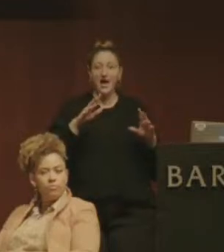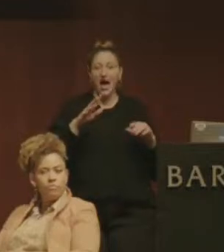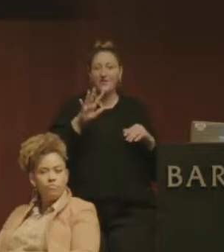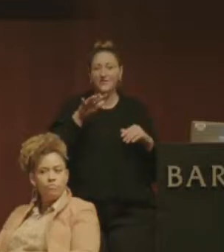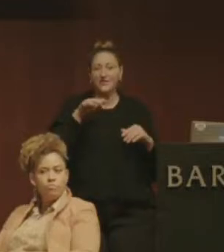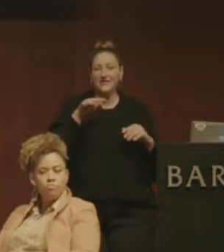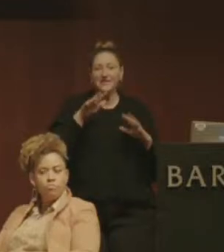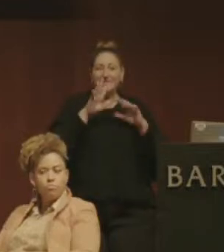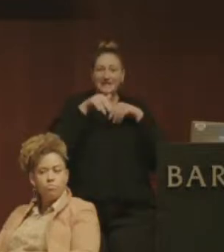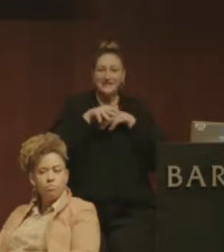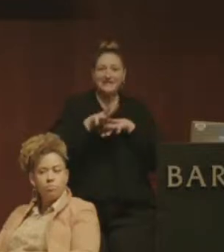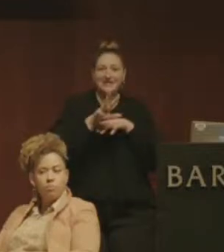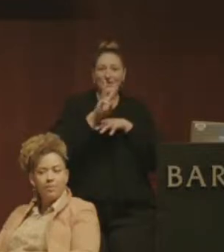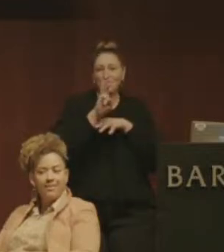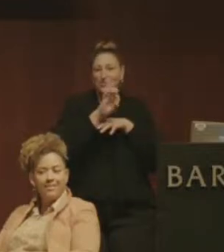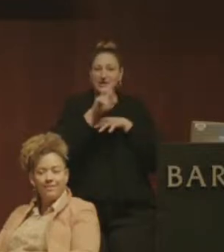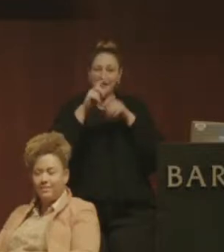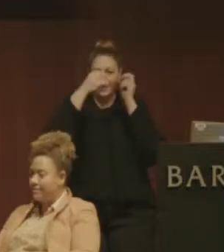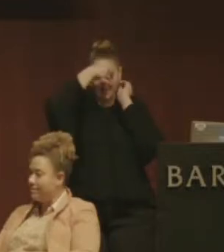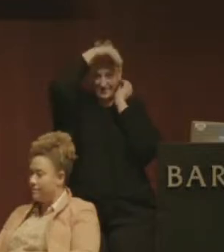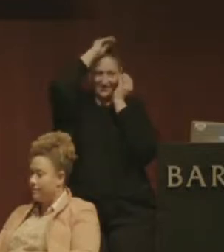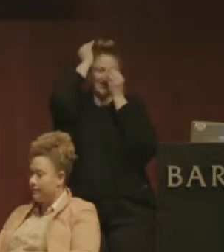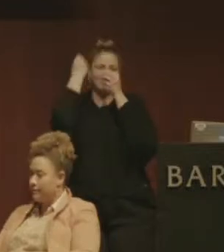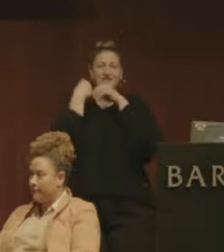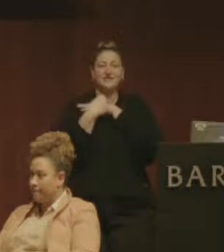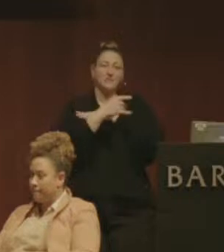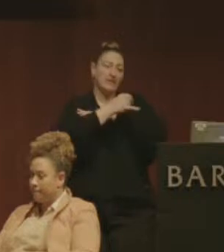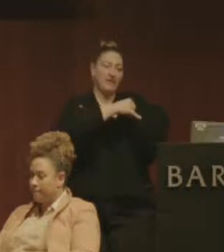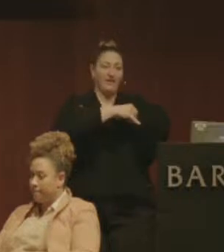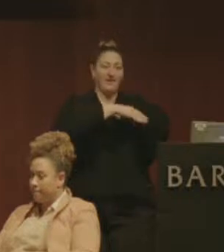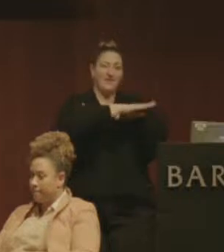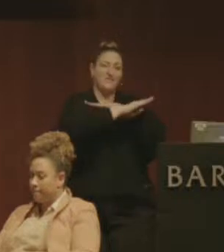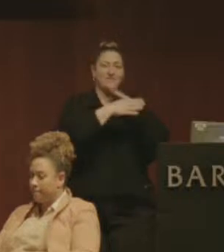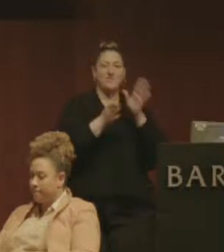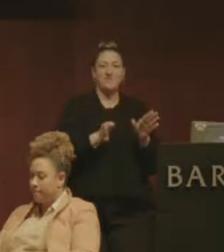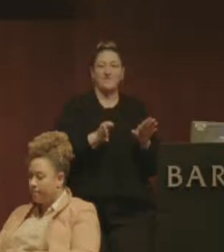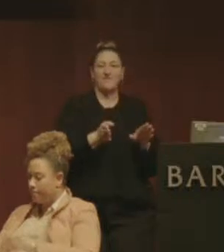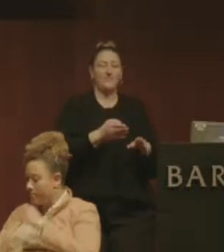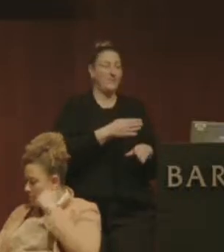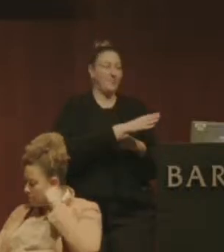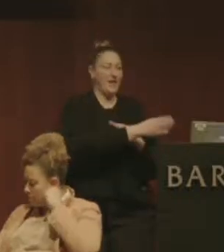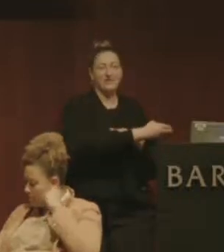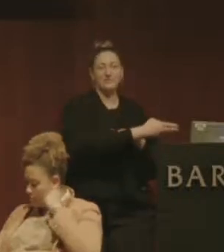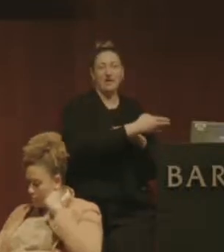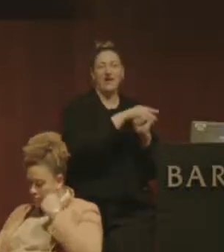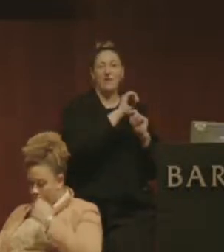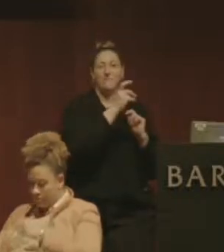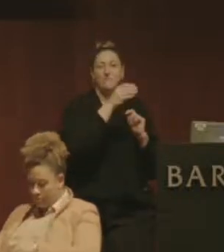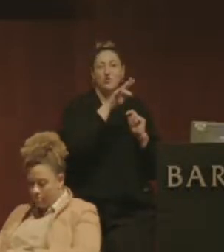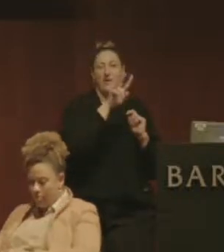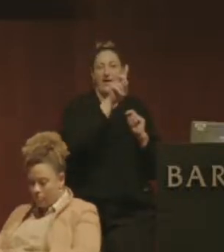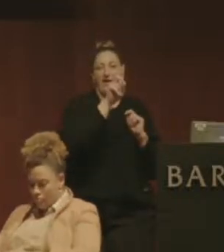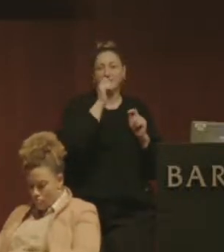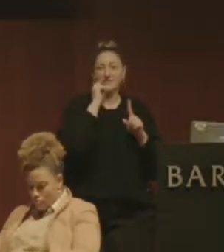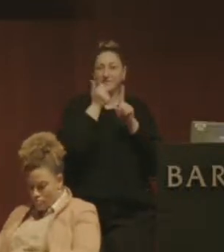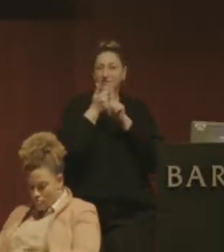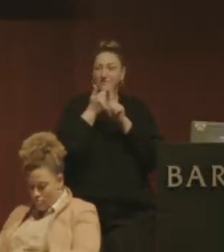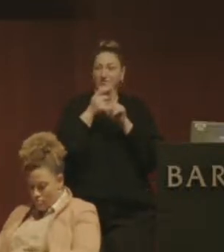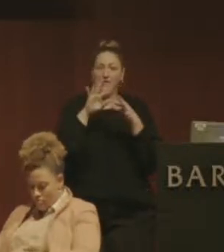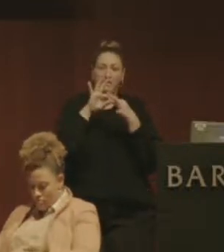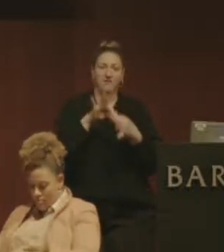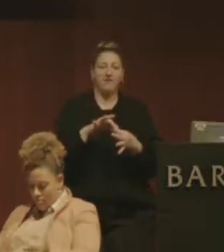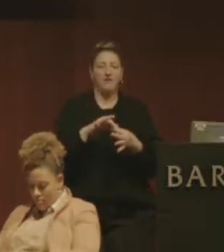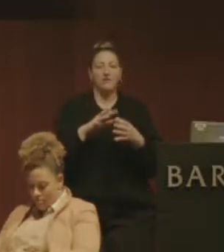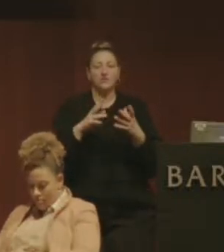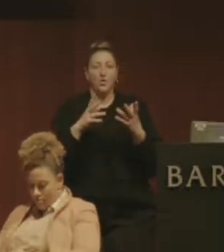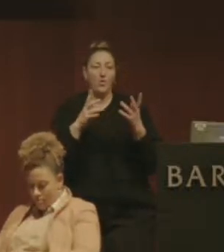seaweed on their heads and pretended to be mermaids, the neighborhood located on the Bay of All Saints lacked basic infrastructure such as indoor